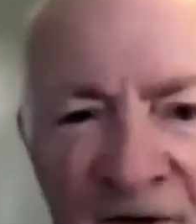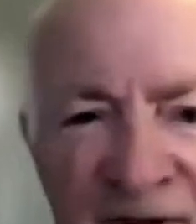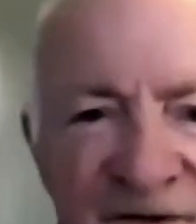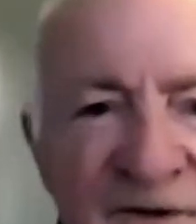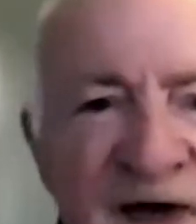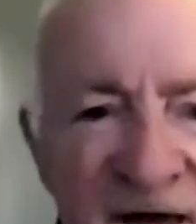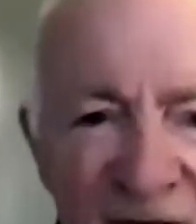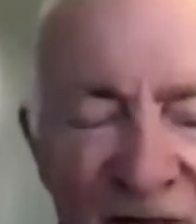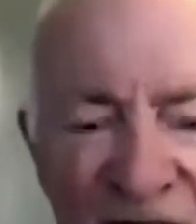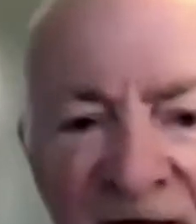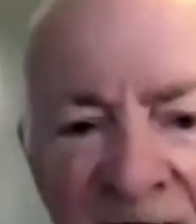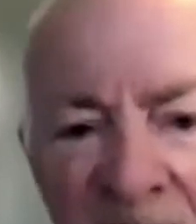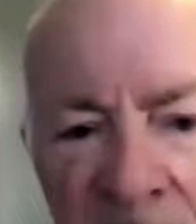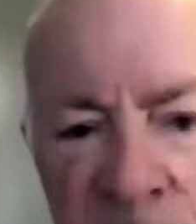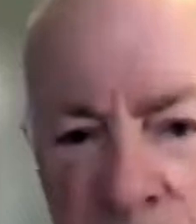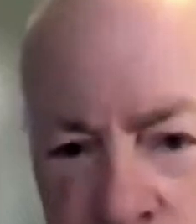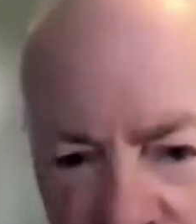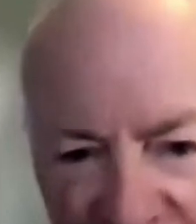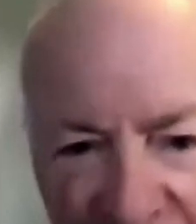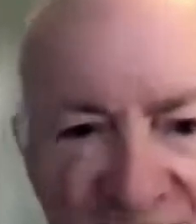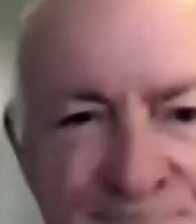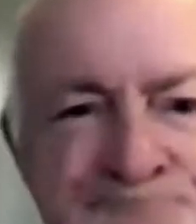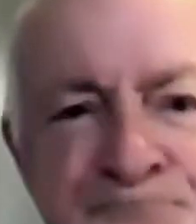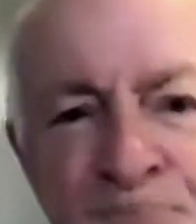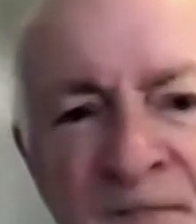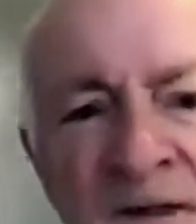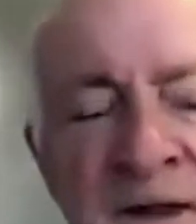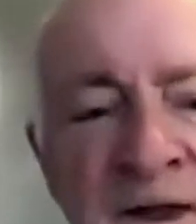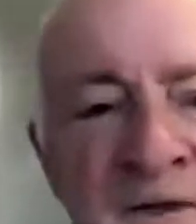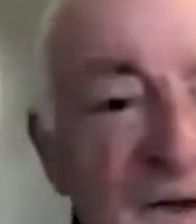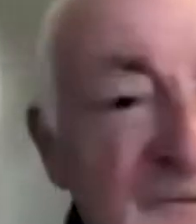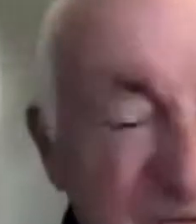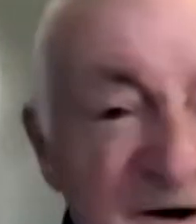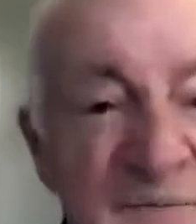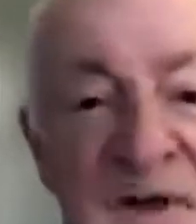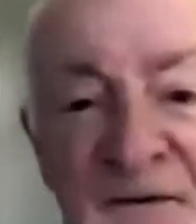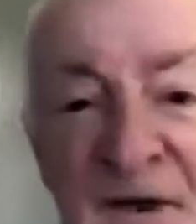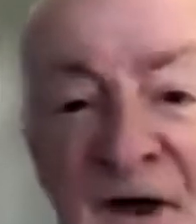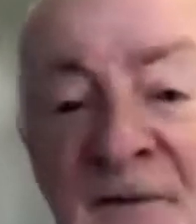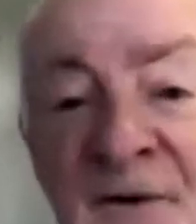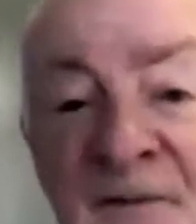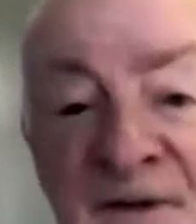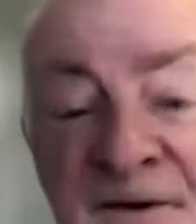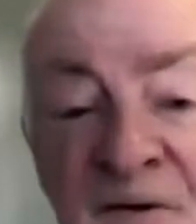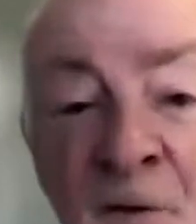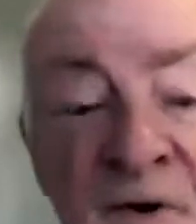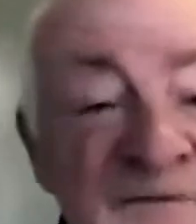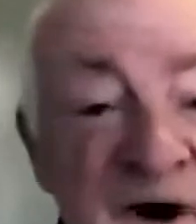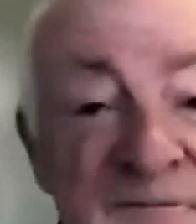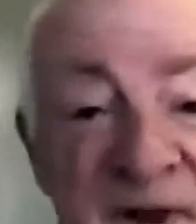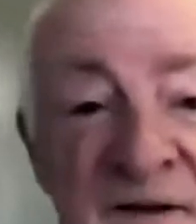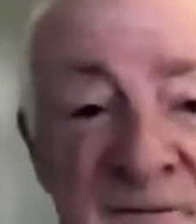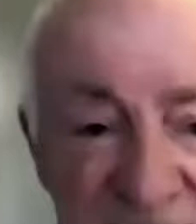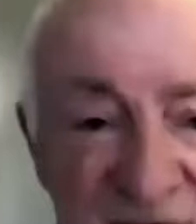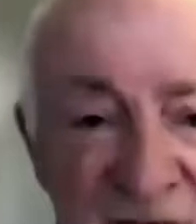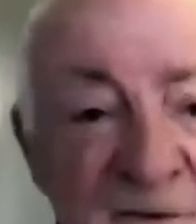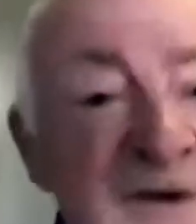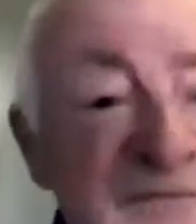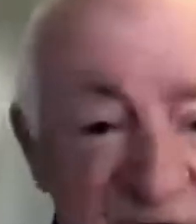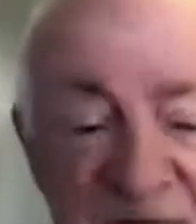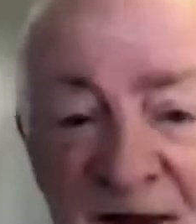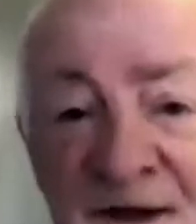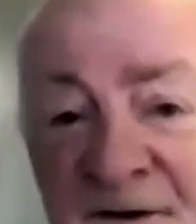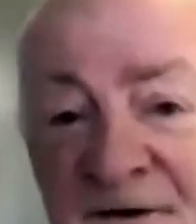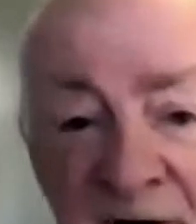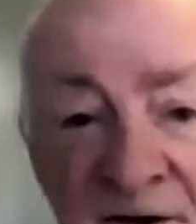you onto the subject of health? Excuse me. Some 5 months ago, you committed £4.5 million